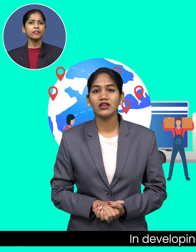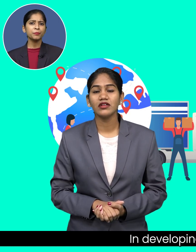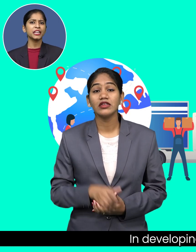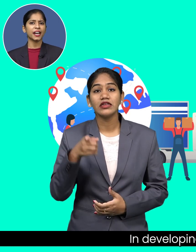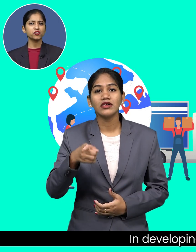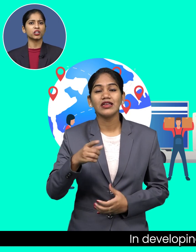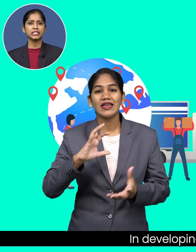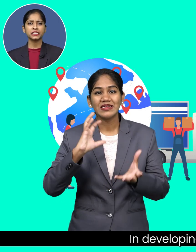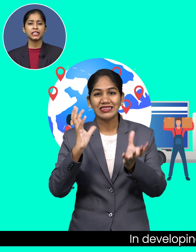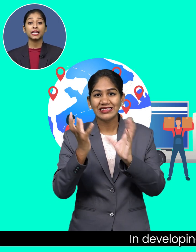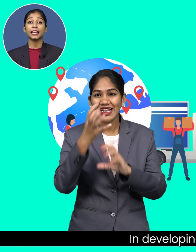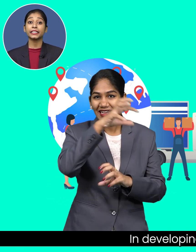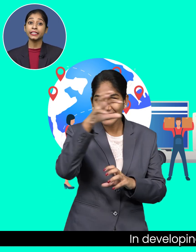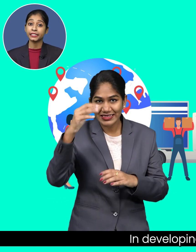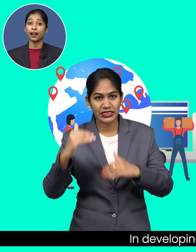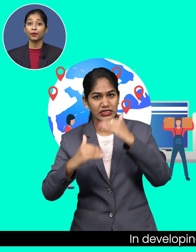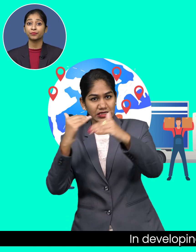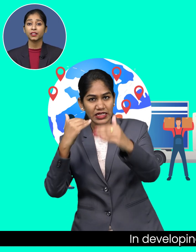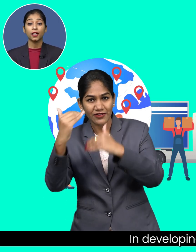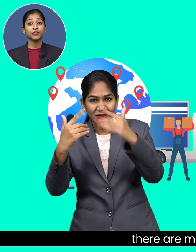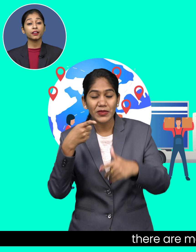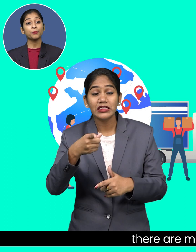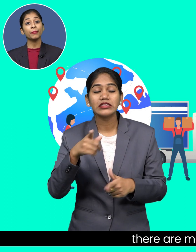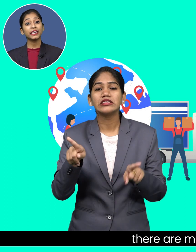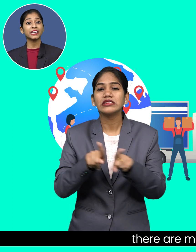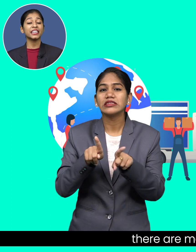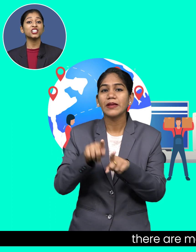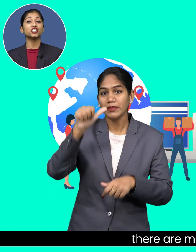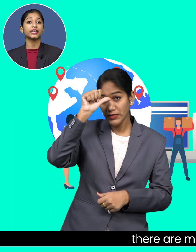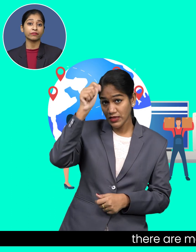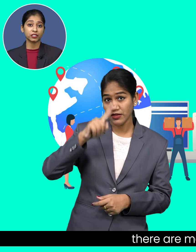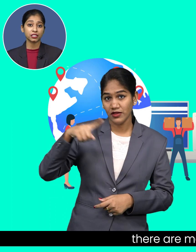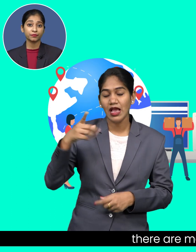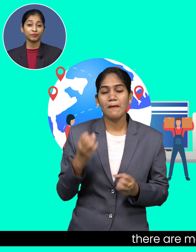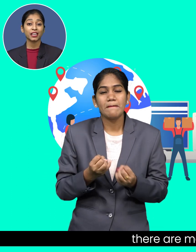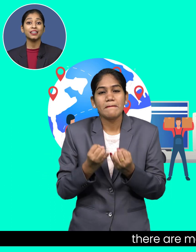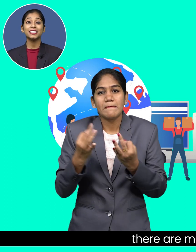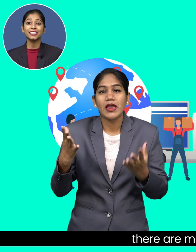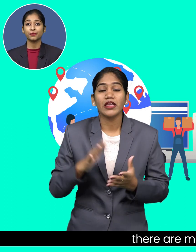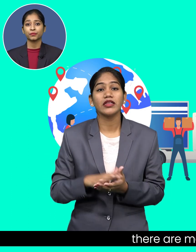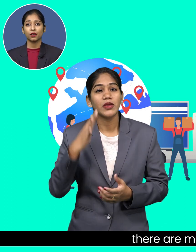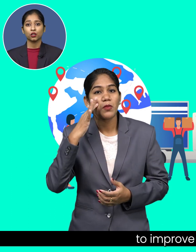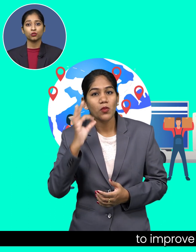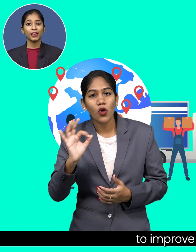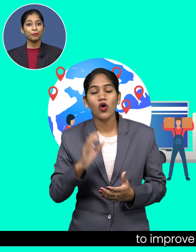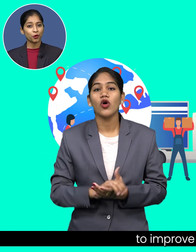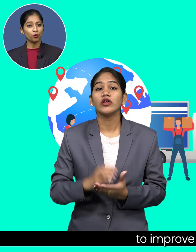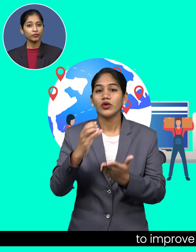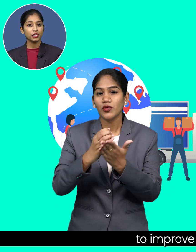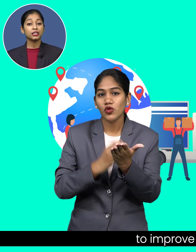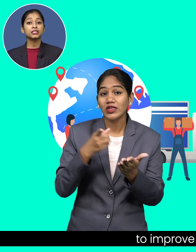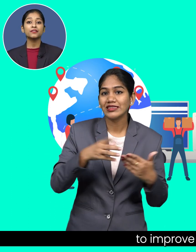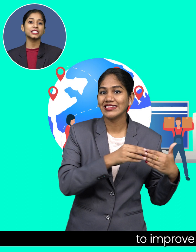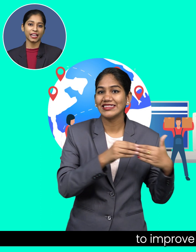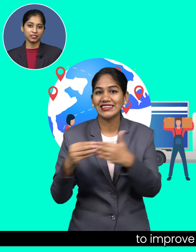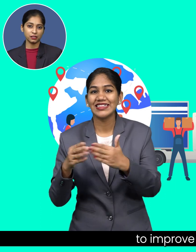In developing countries like India, there are many initiatives lead to improve